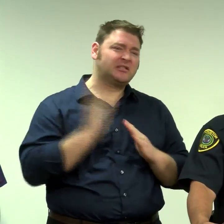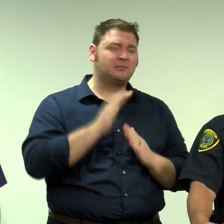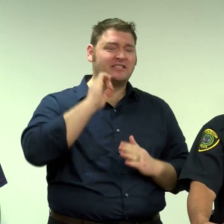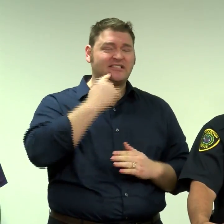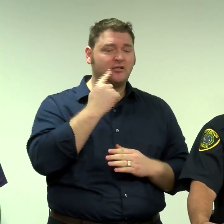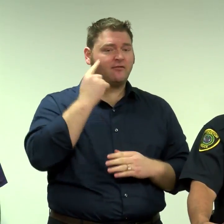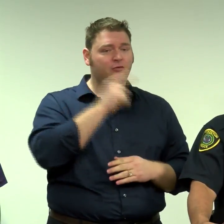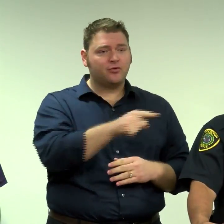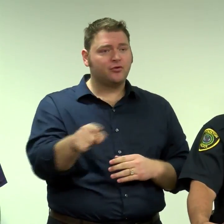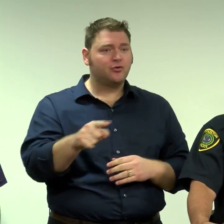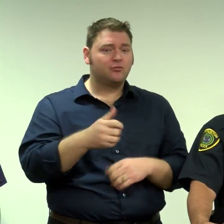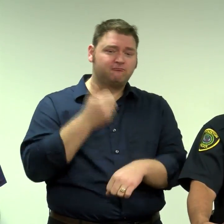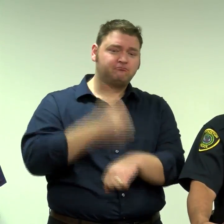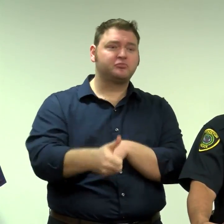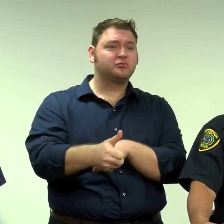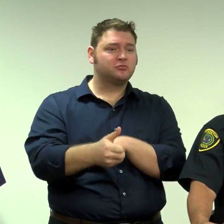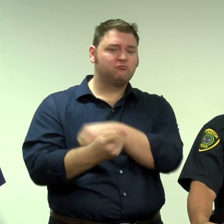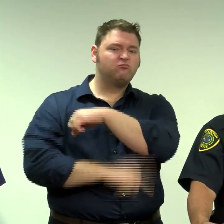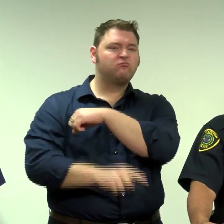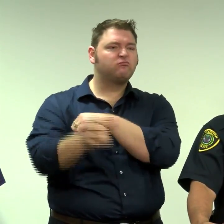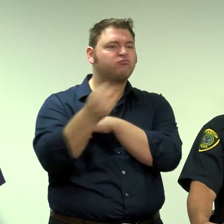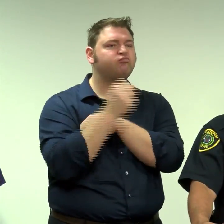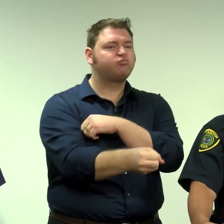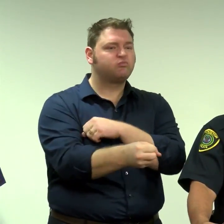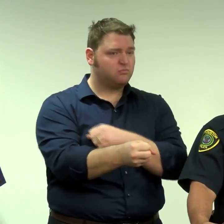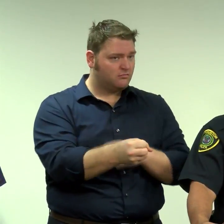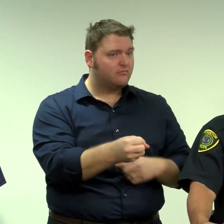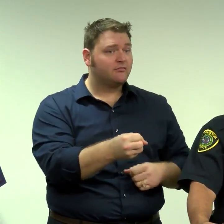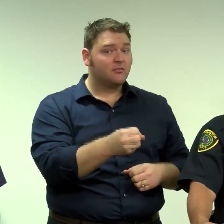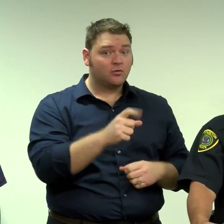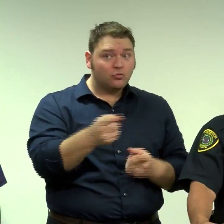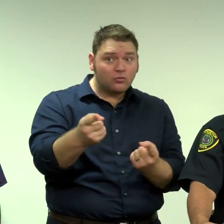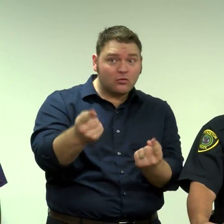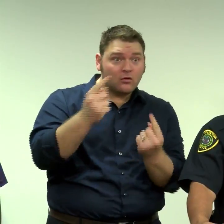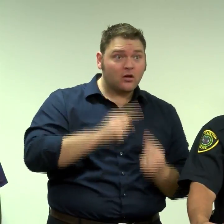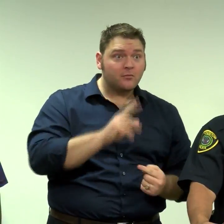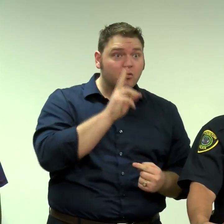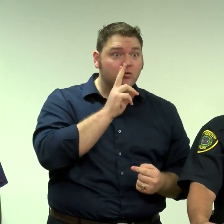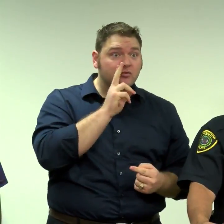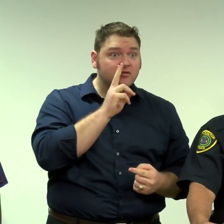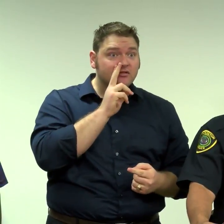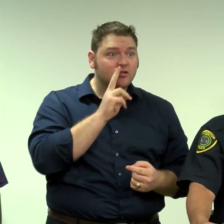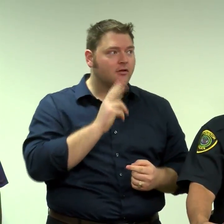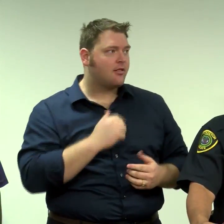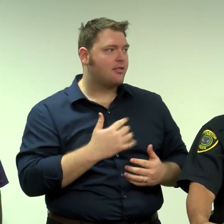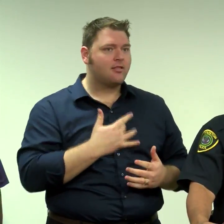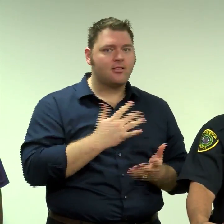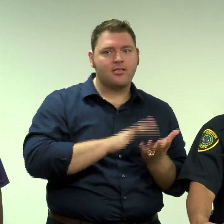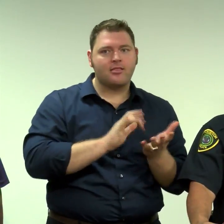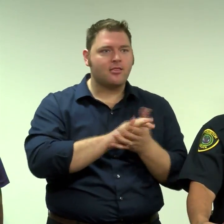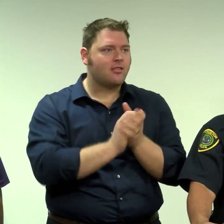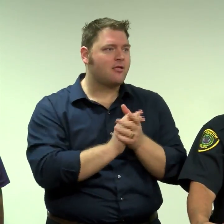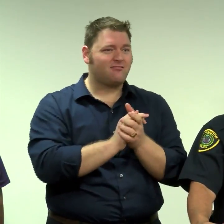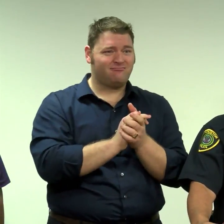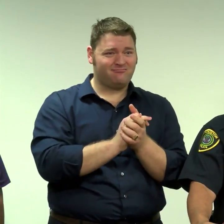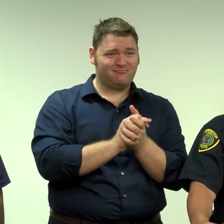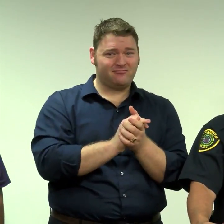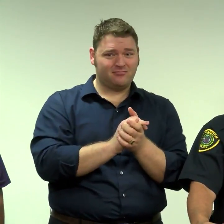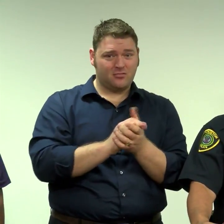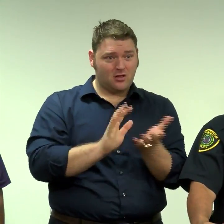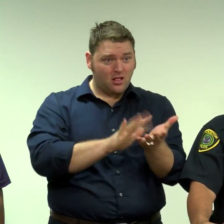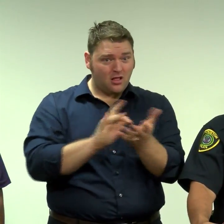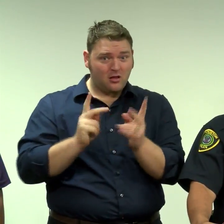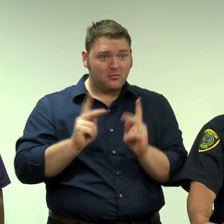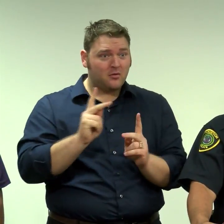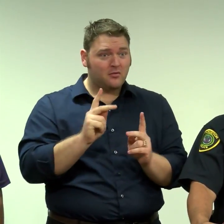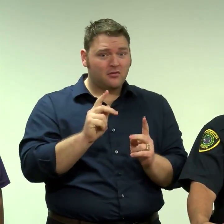because you're going to be caught. And I guarantee you, when you take advantage, including our own criminal element here, you take advantage